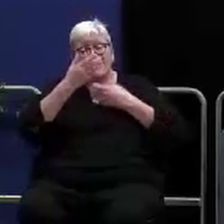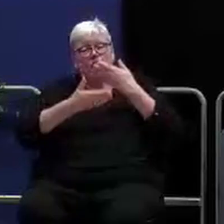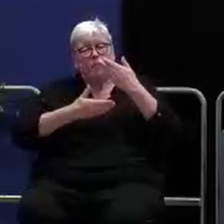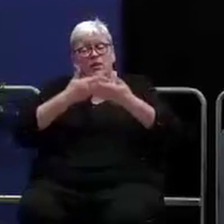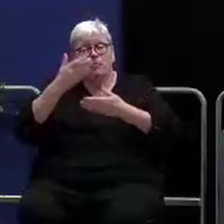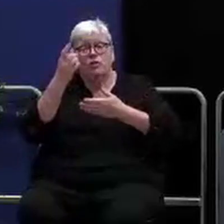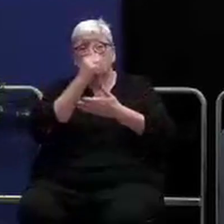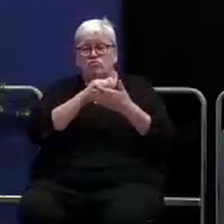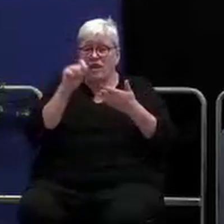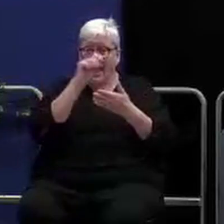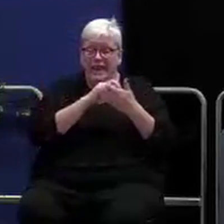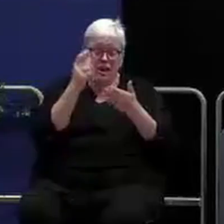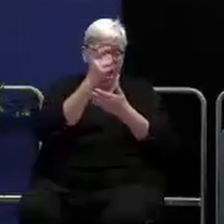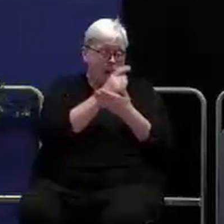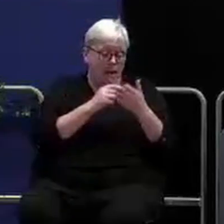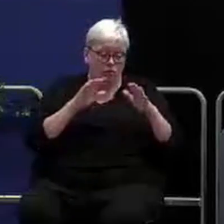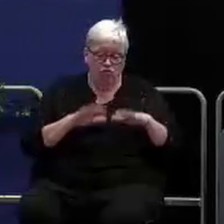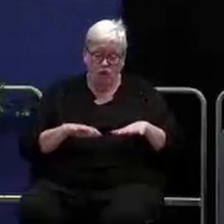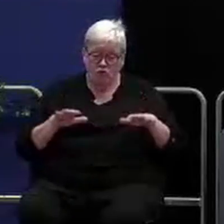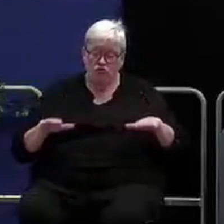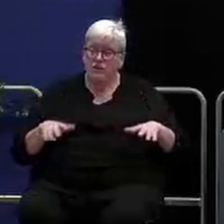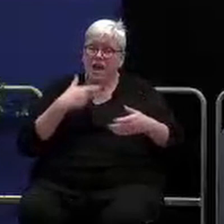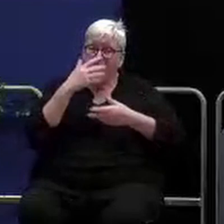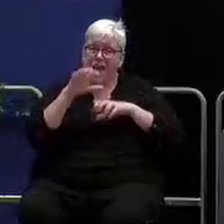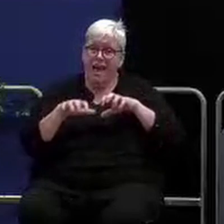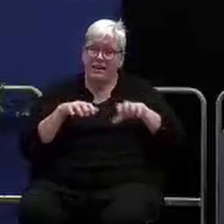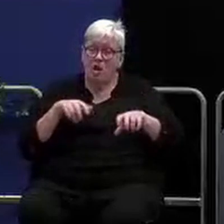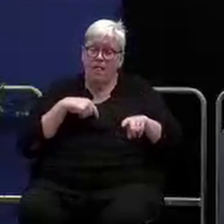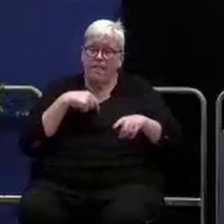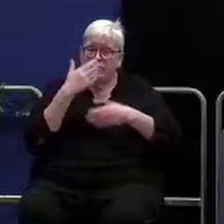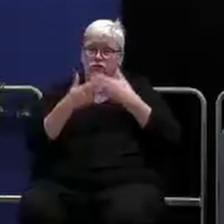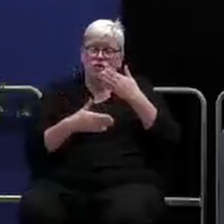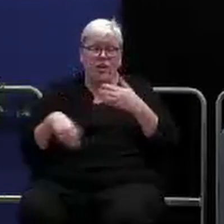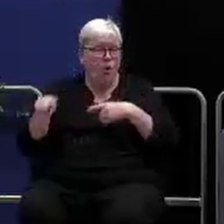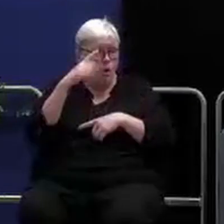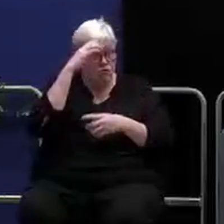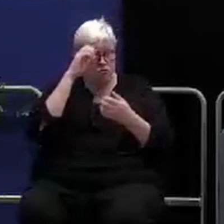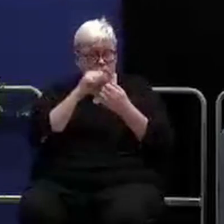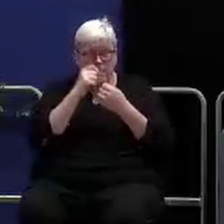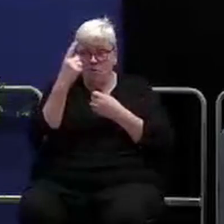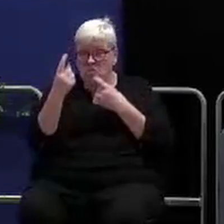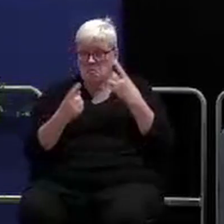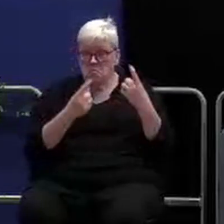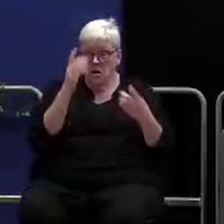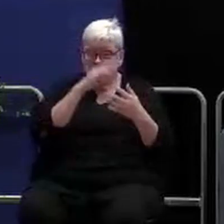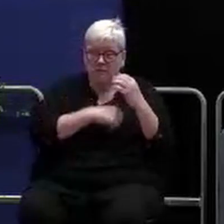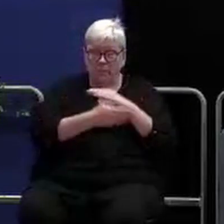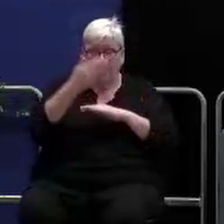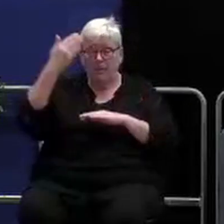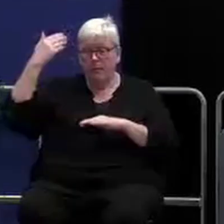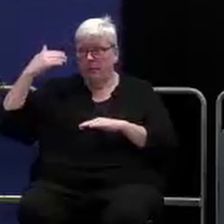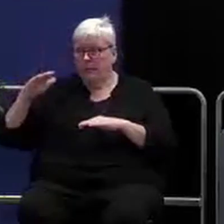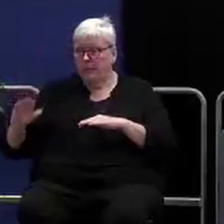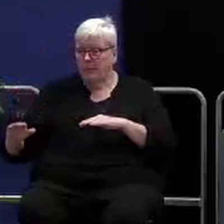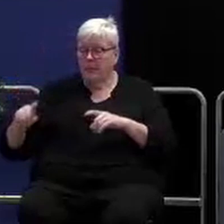about children's animal stories, because everyone remembers a children's animal story from their youth, and they're